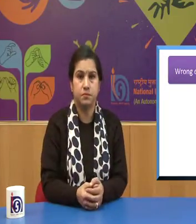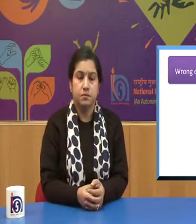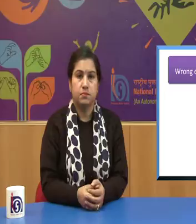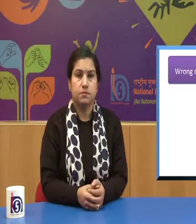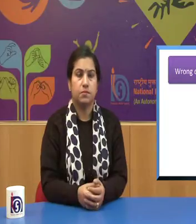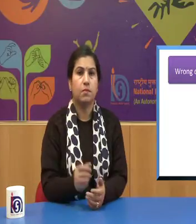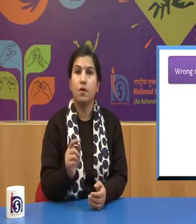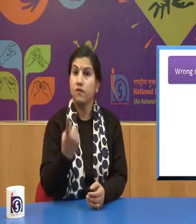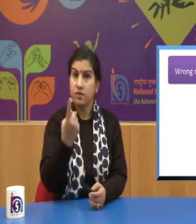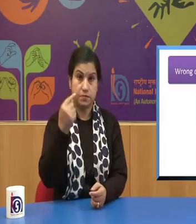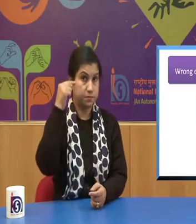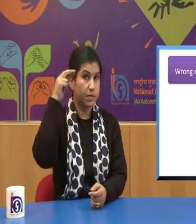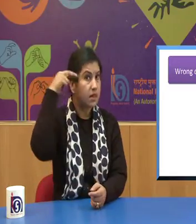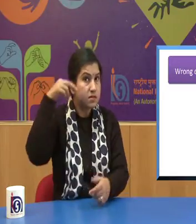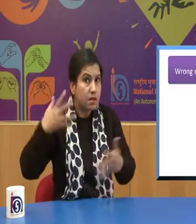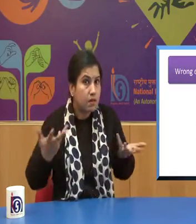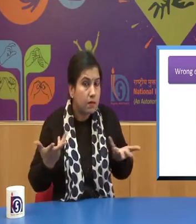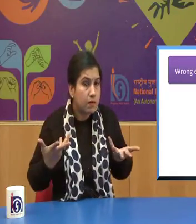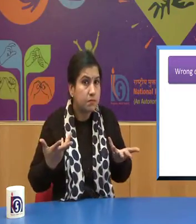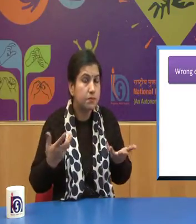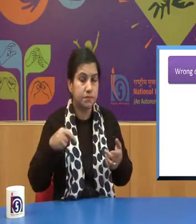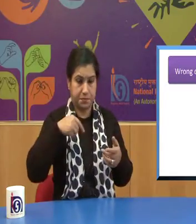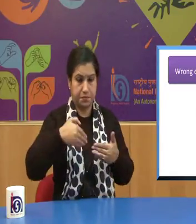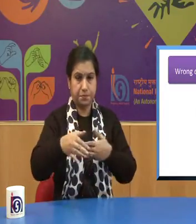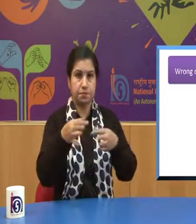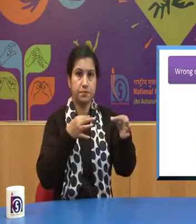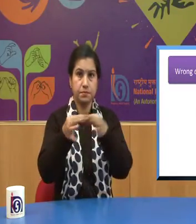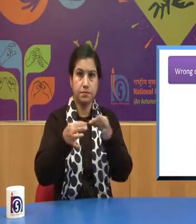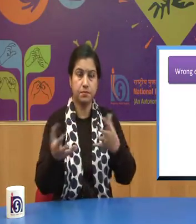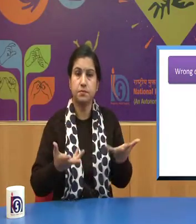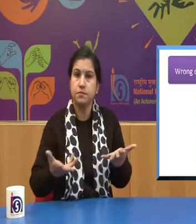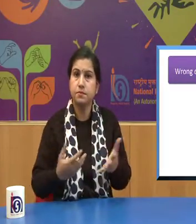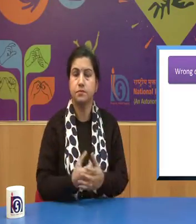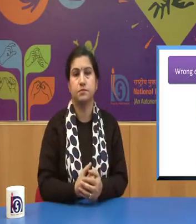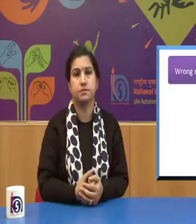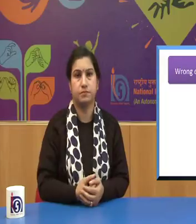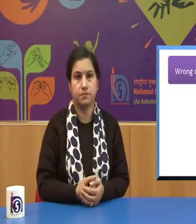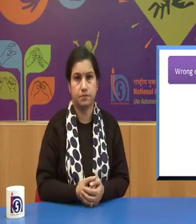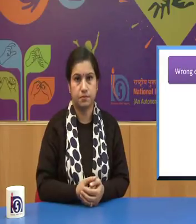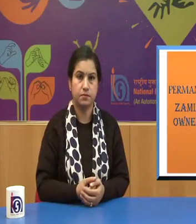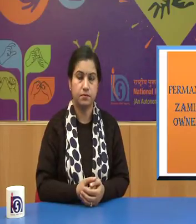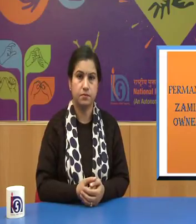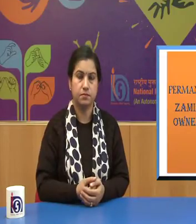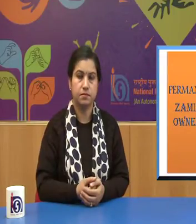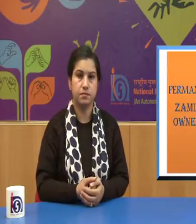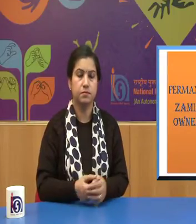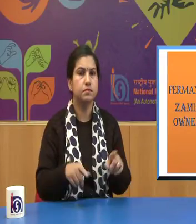The first reason which we are going to discuss now is according to